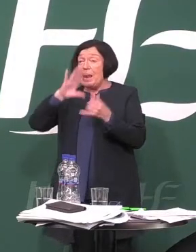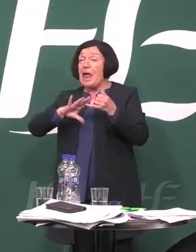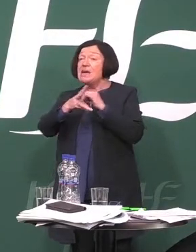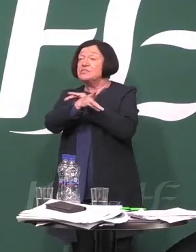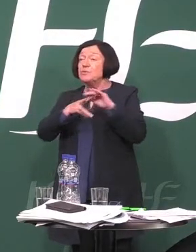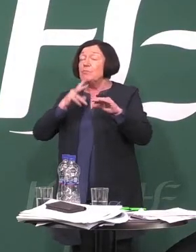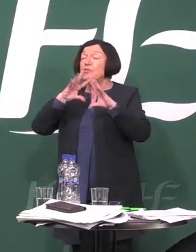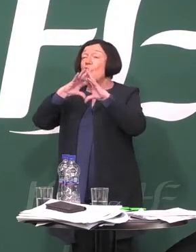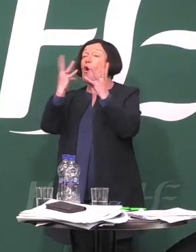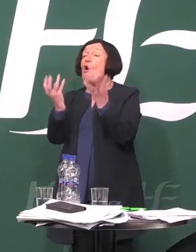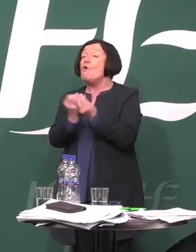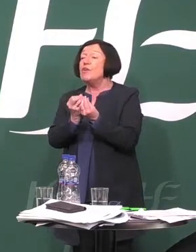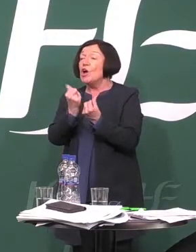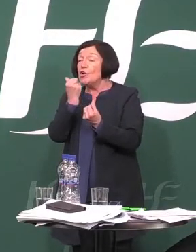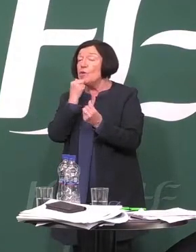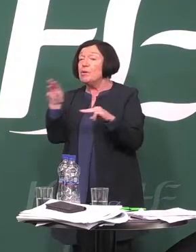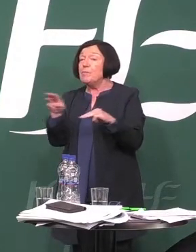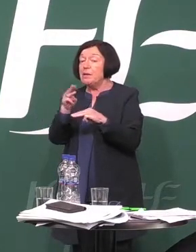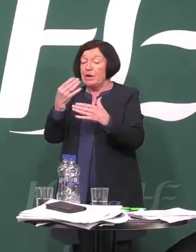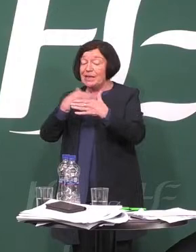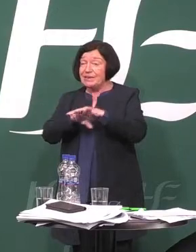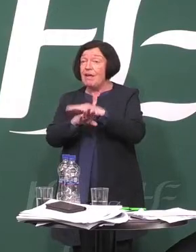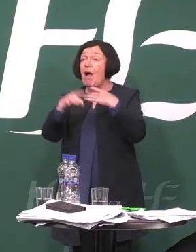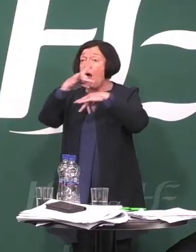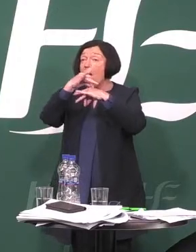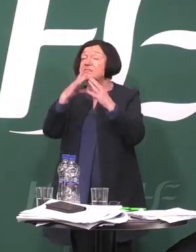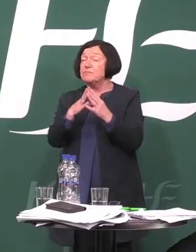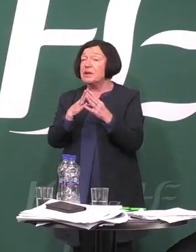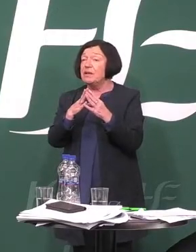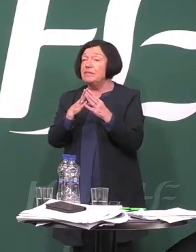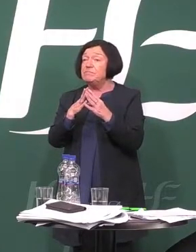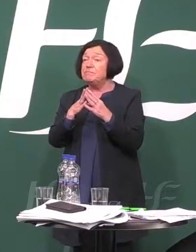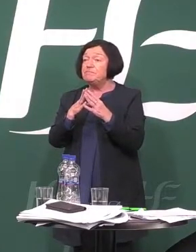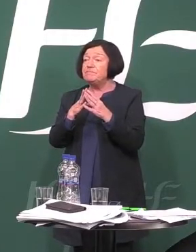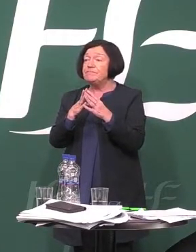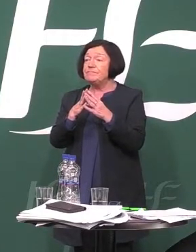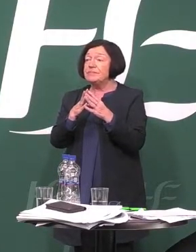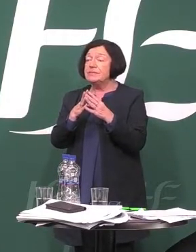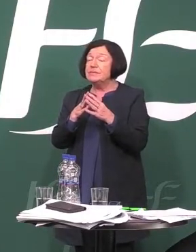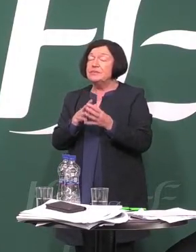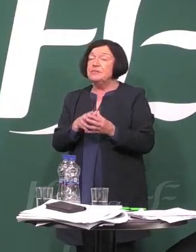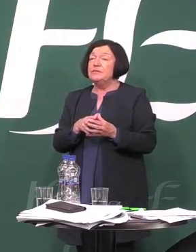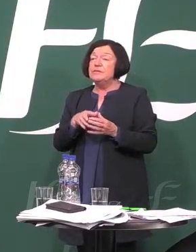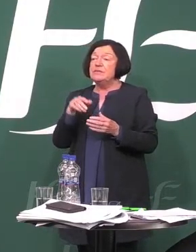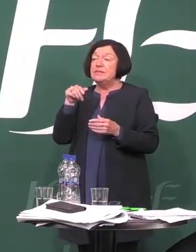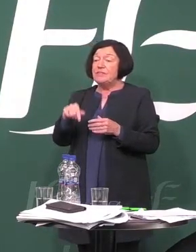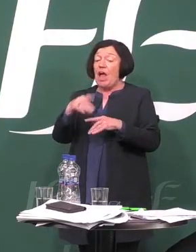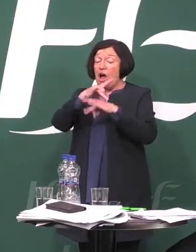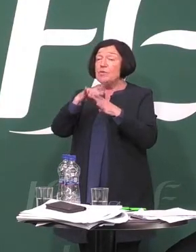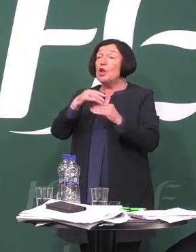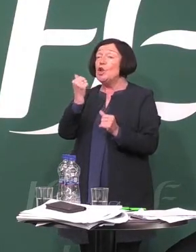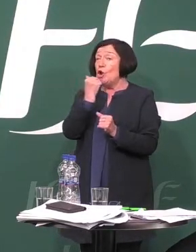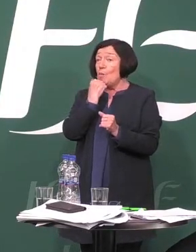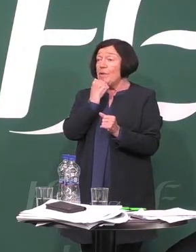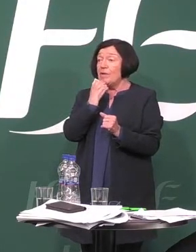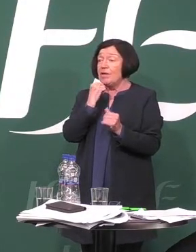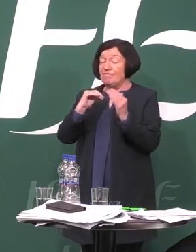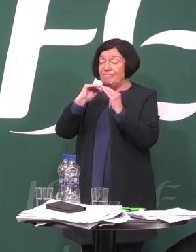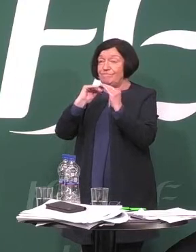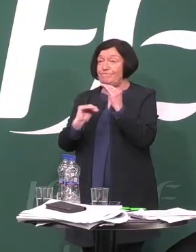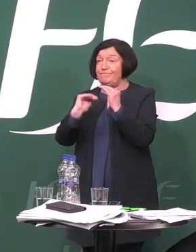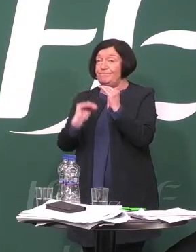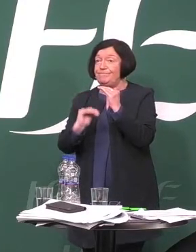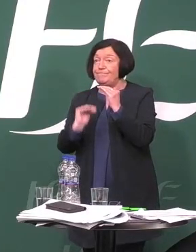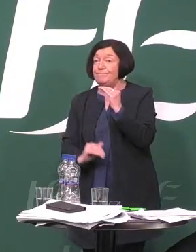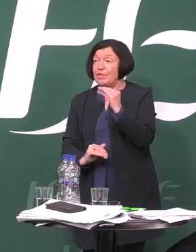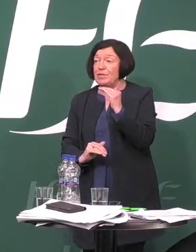overall proportion of people coming into hospital who the hospitalisation rates in terms fall in relation to the